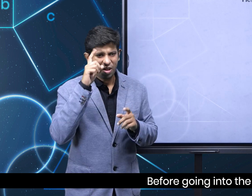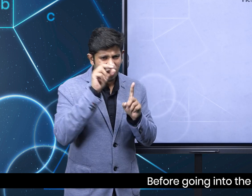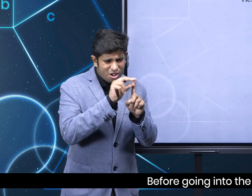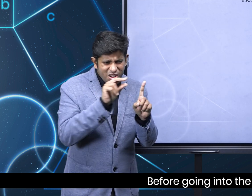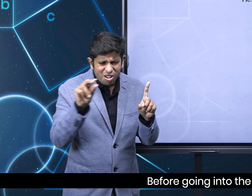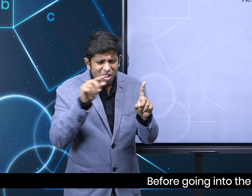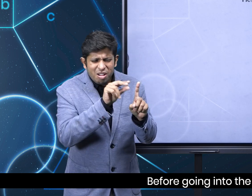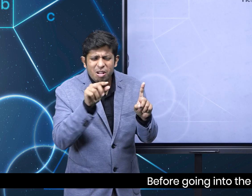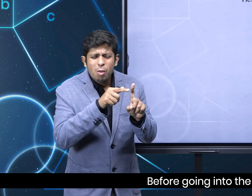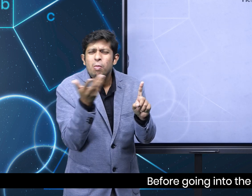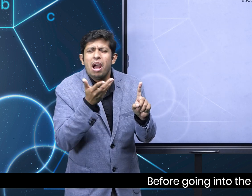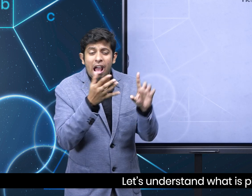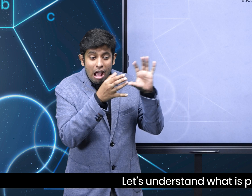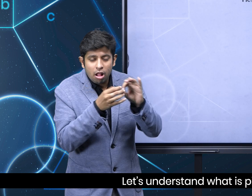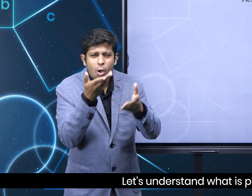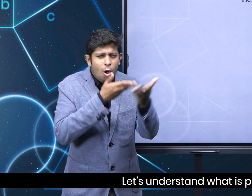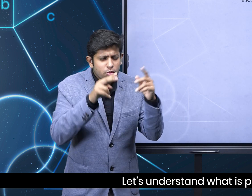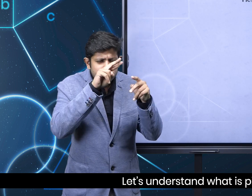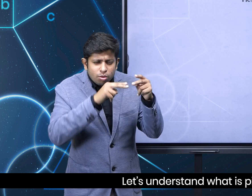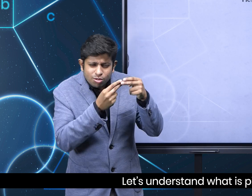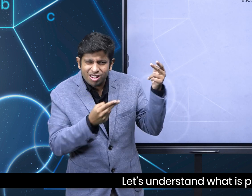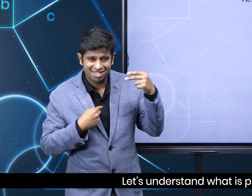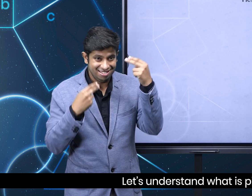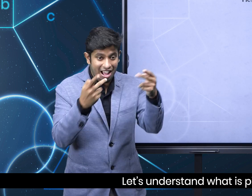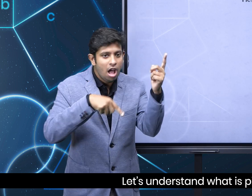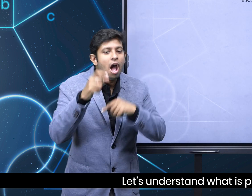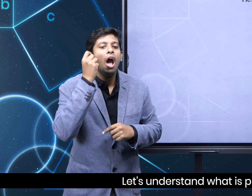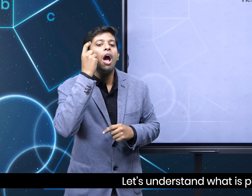Before going into the topic, let's understand what is pictograph.